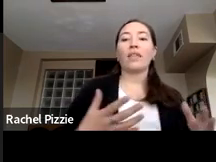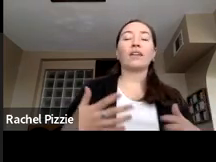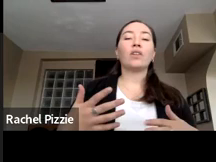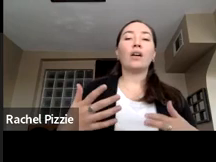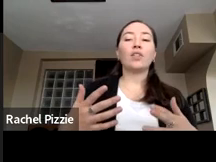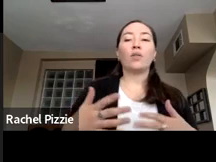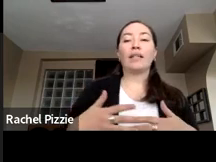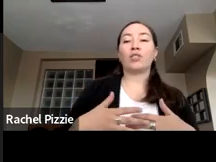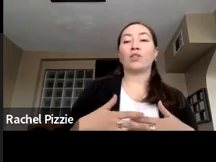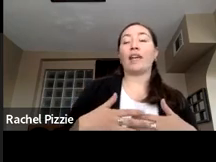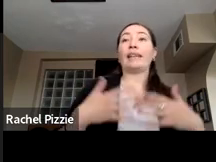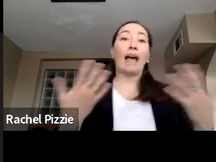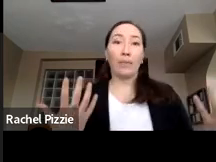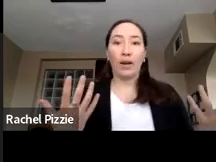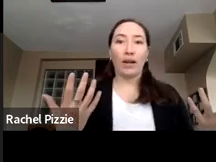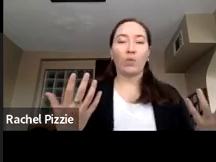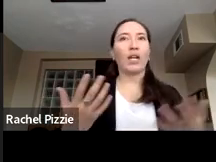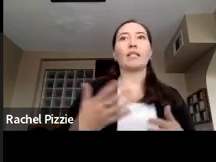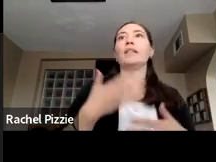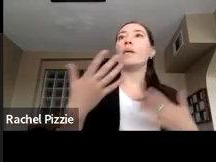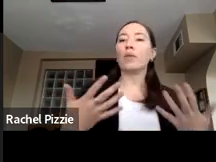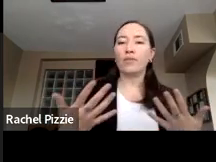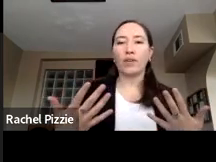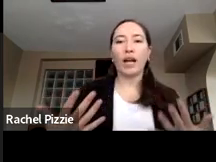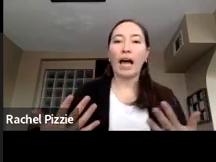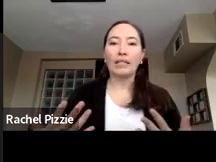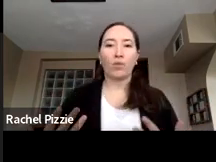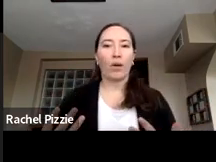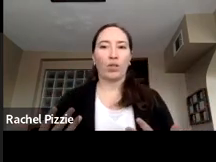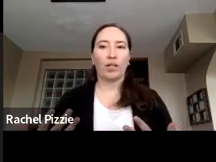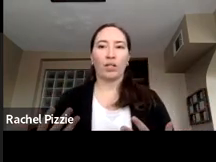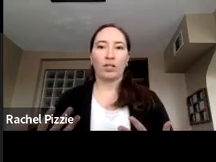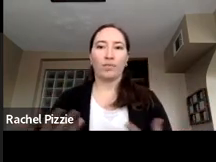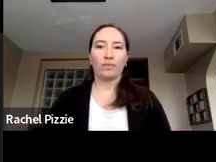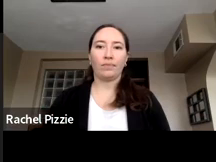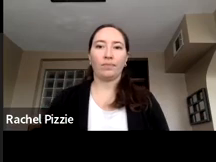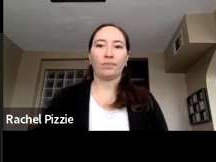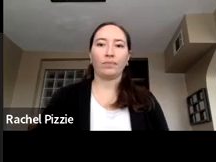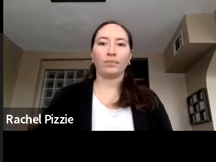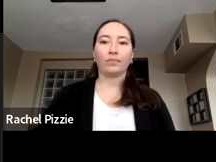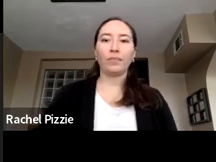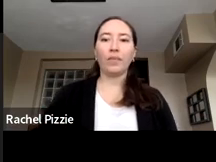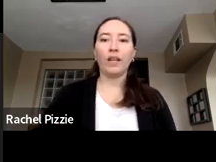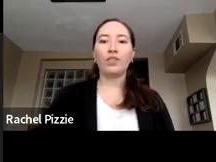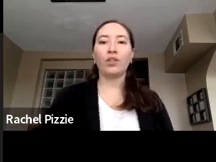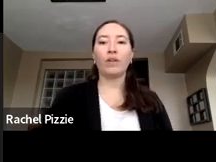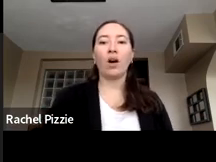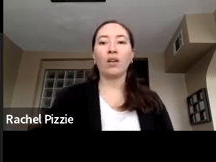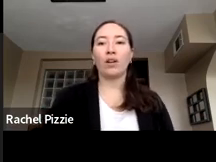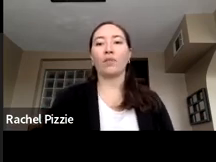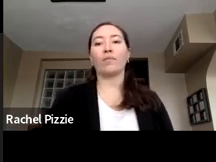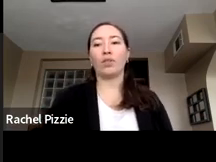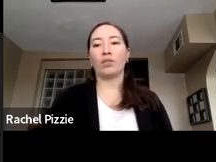or there is also a survey library, which has a number of different kinds of questionnaires. And so